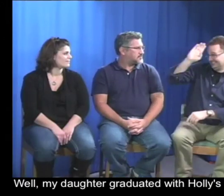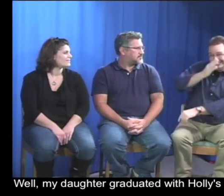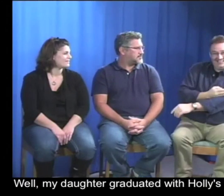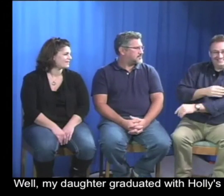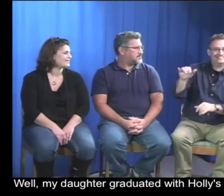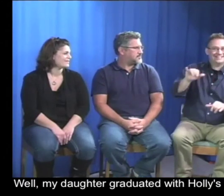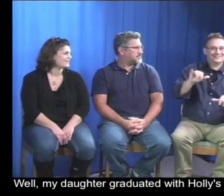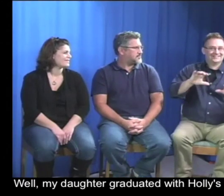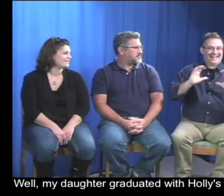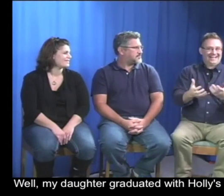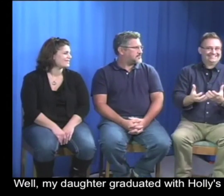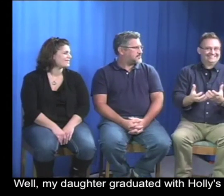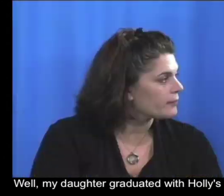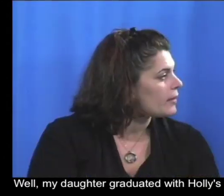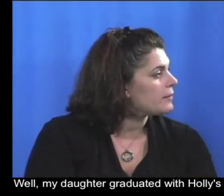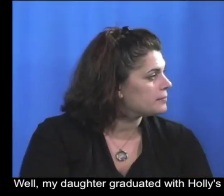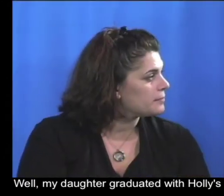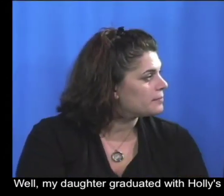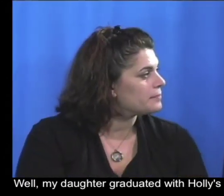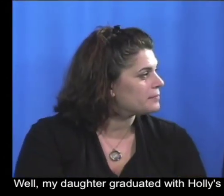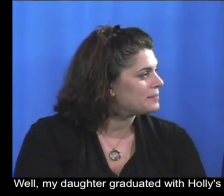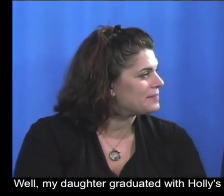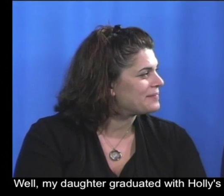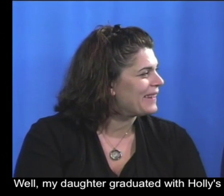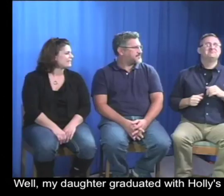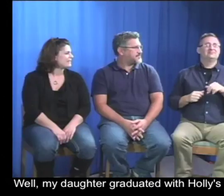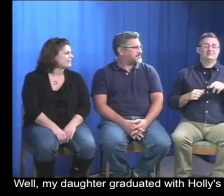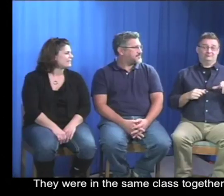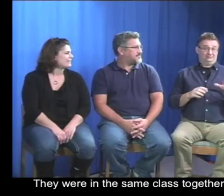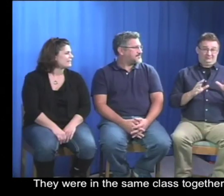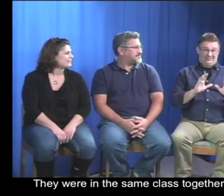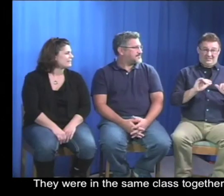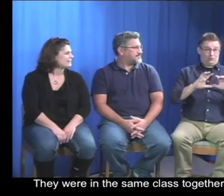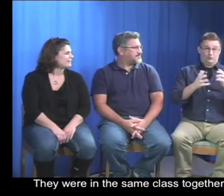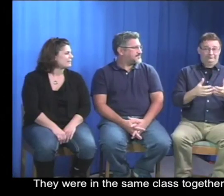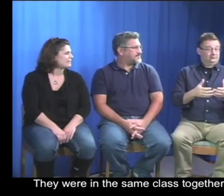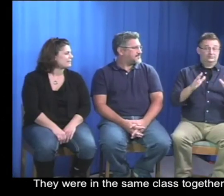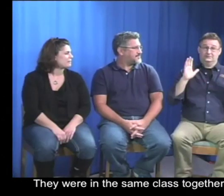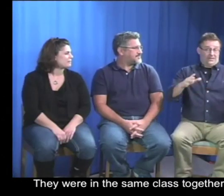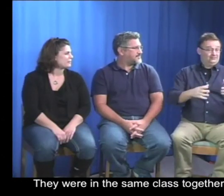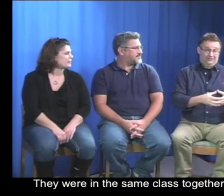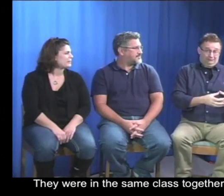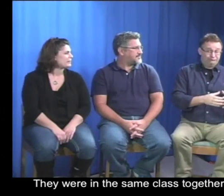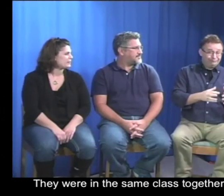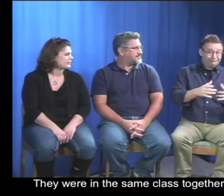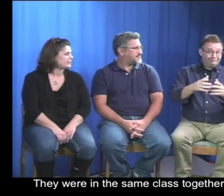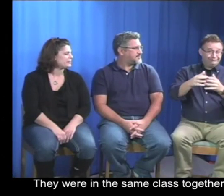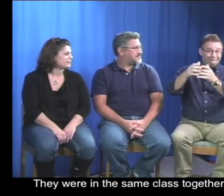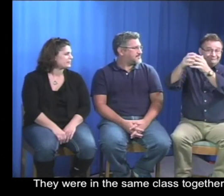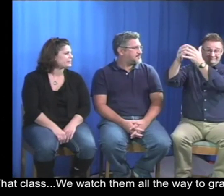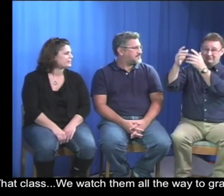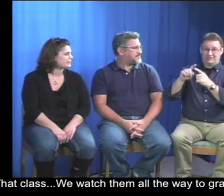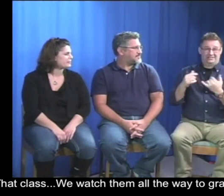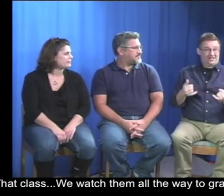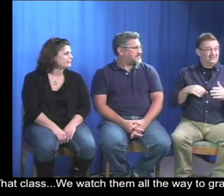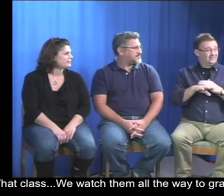my daughter graduated with Holly's son. They were in the same class together. And that class, we watched them all the way